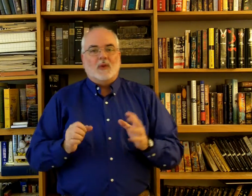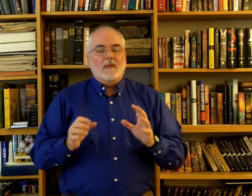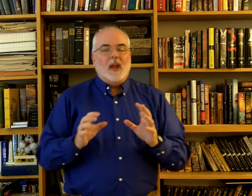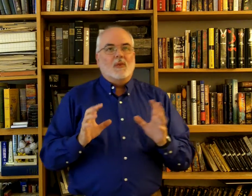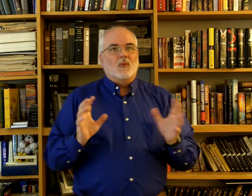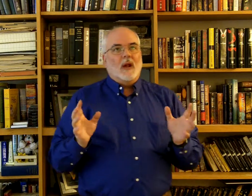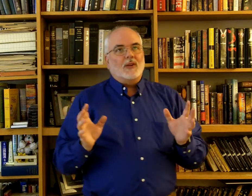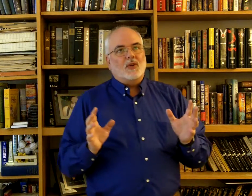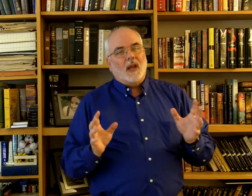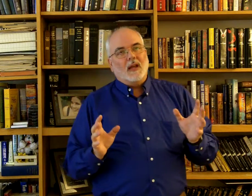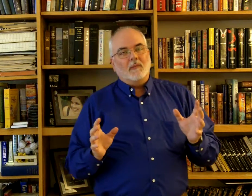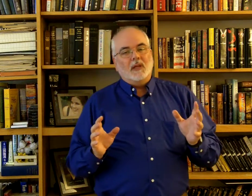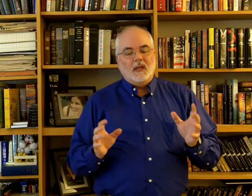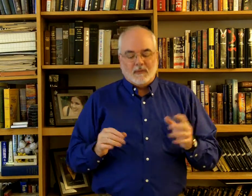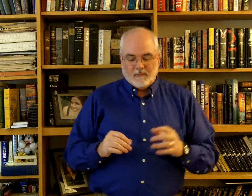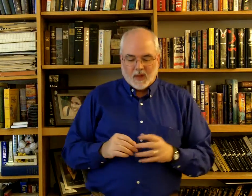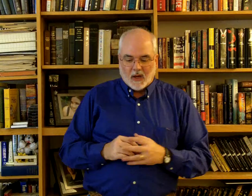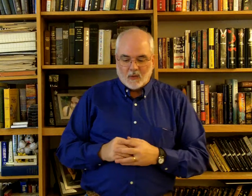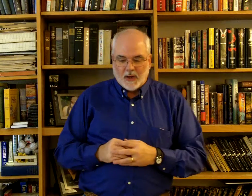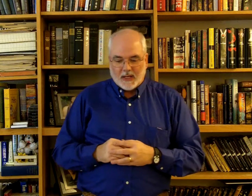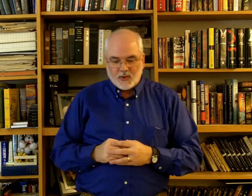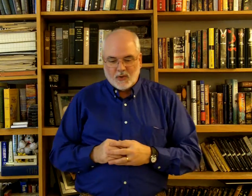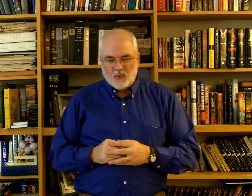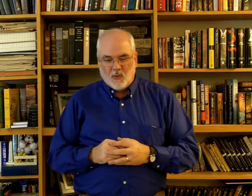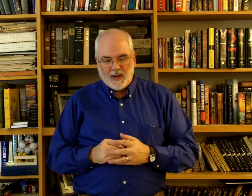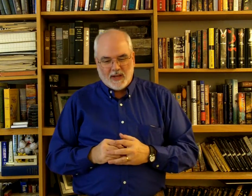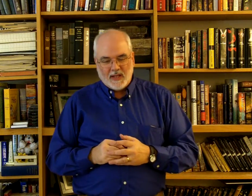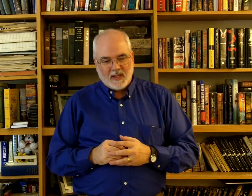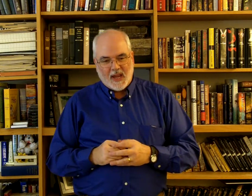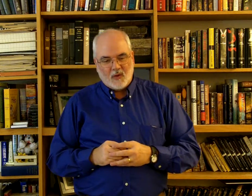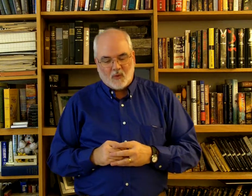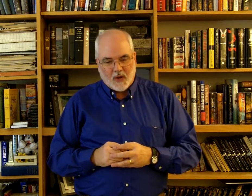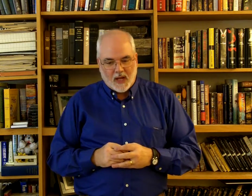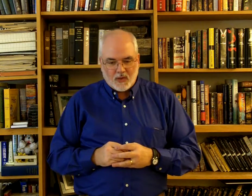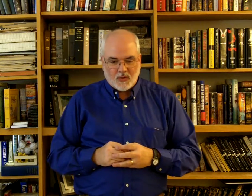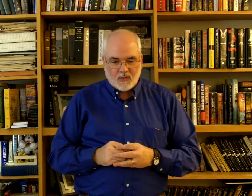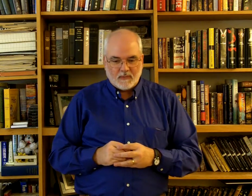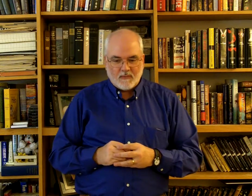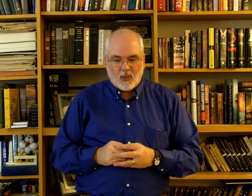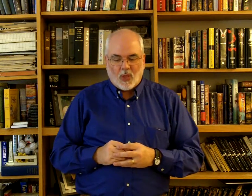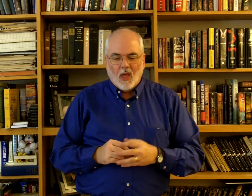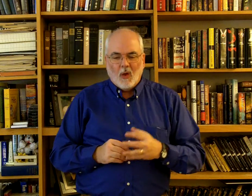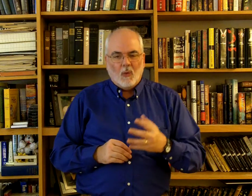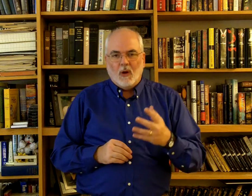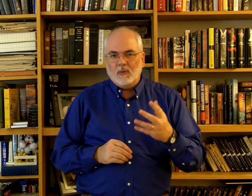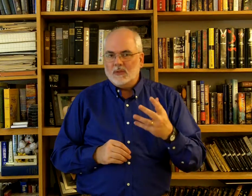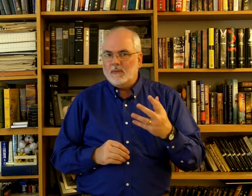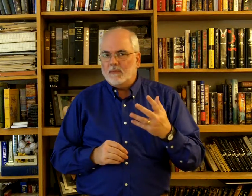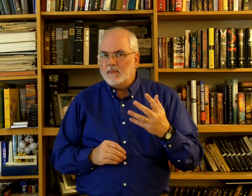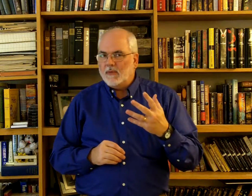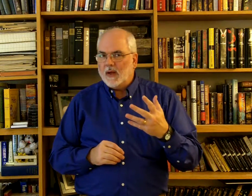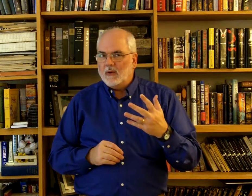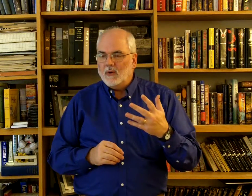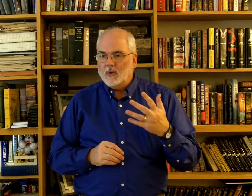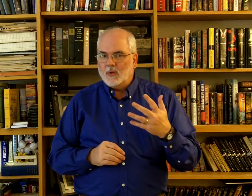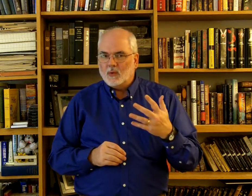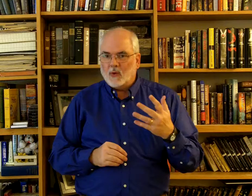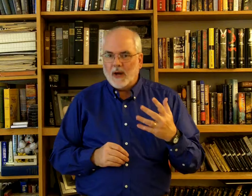A wretch like me. A wretch. What is a wretch? What was the fellow who was writing